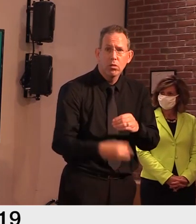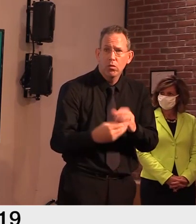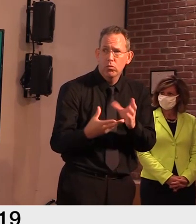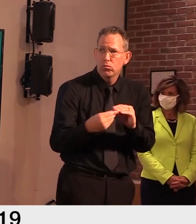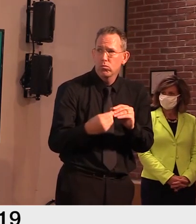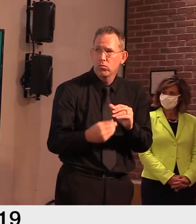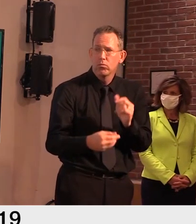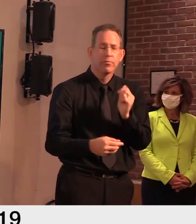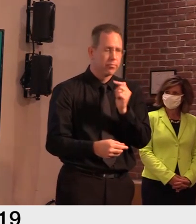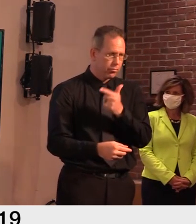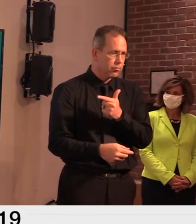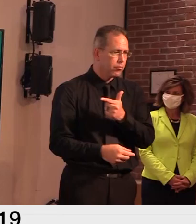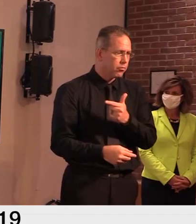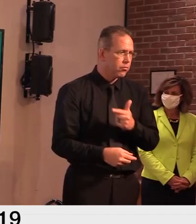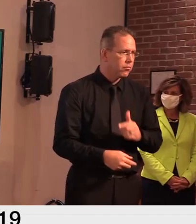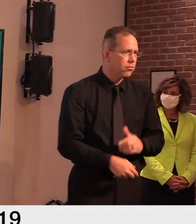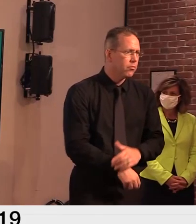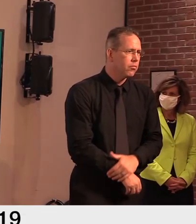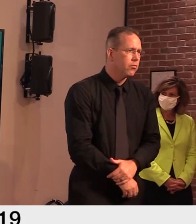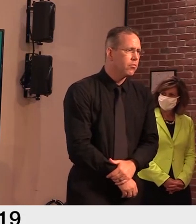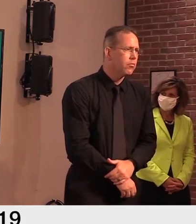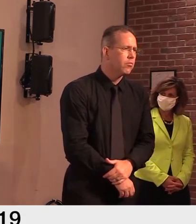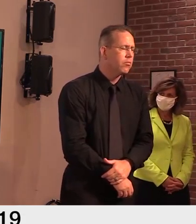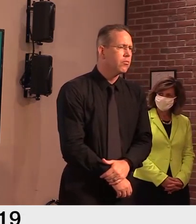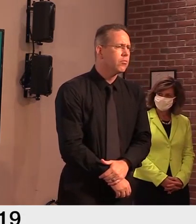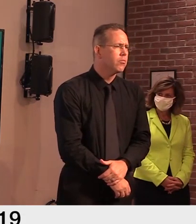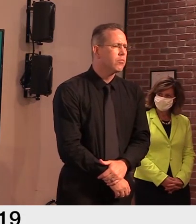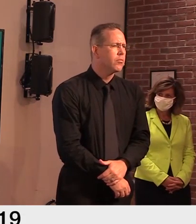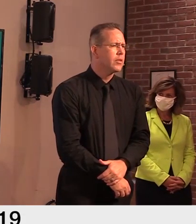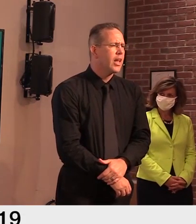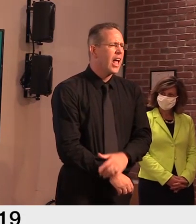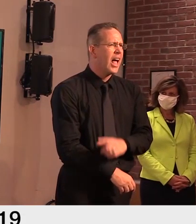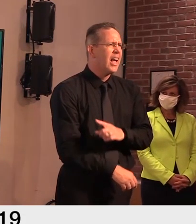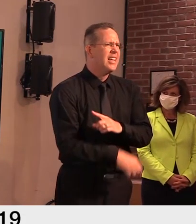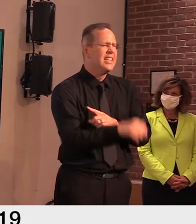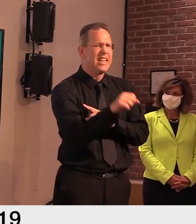quarantine when you get there. I just want to respect the other states as well.